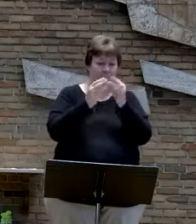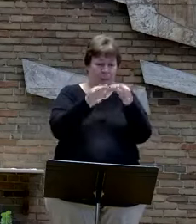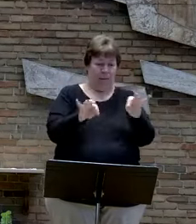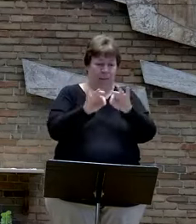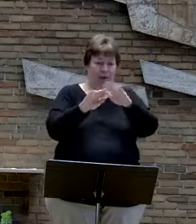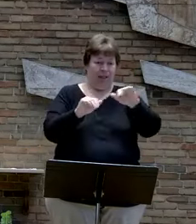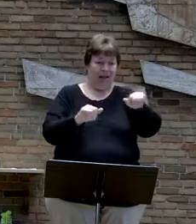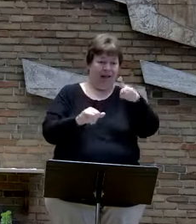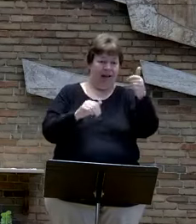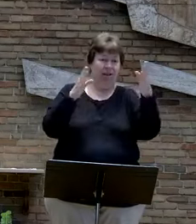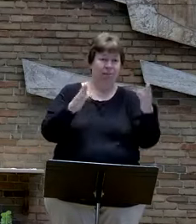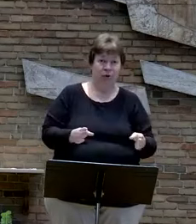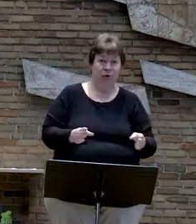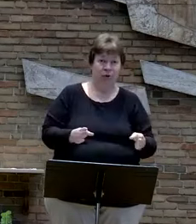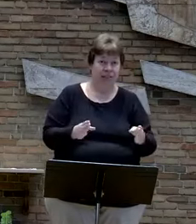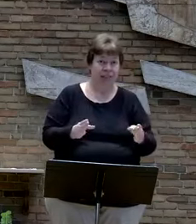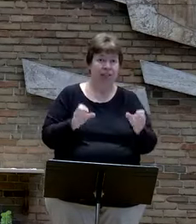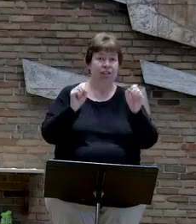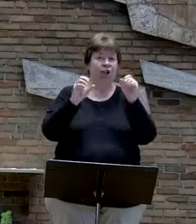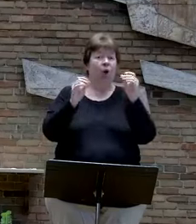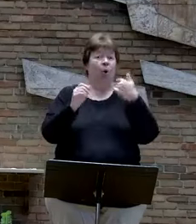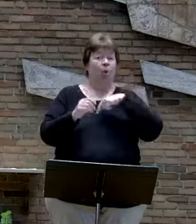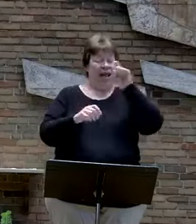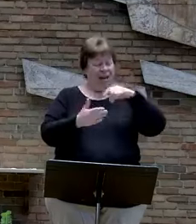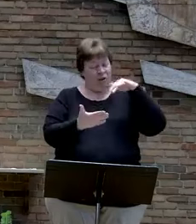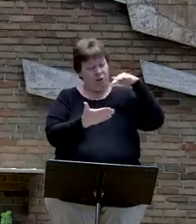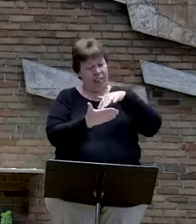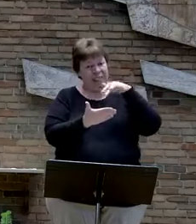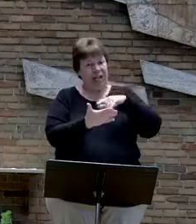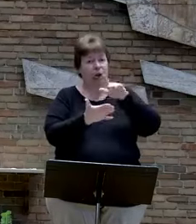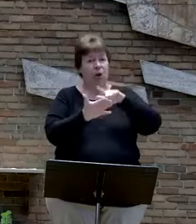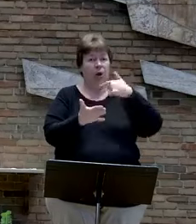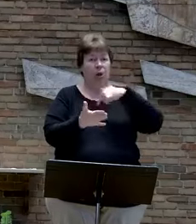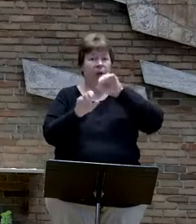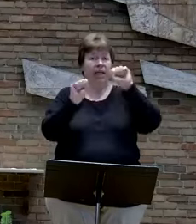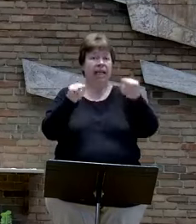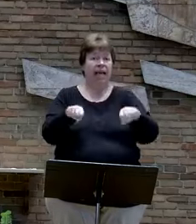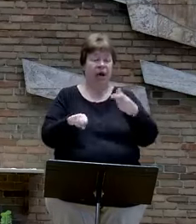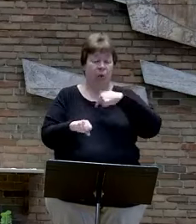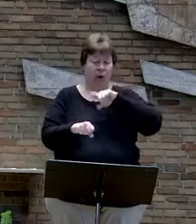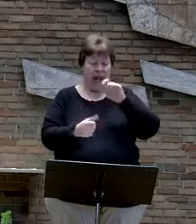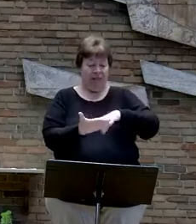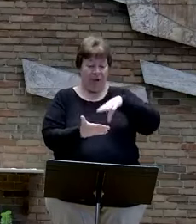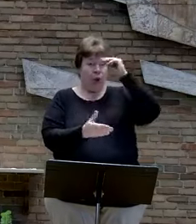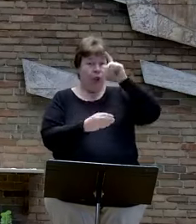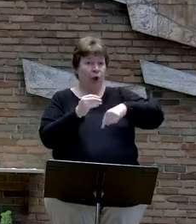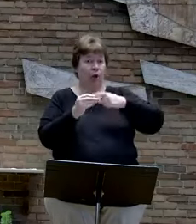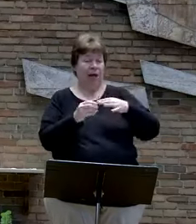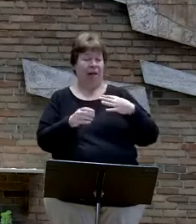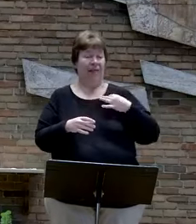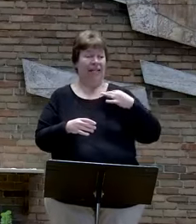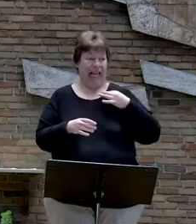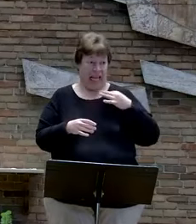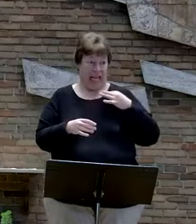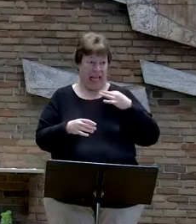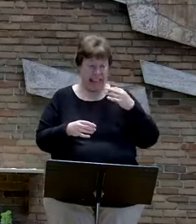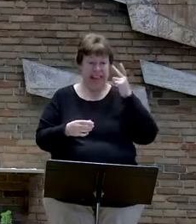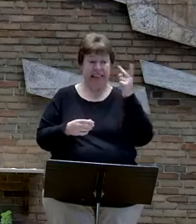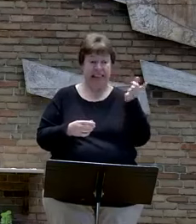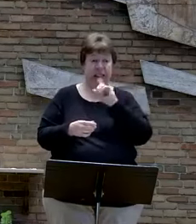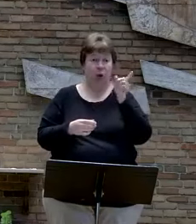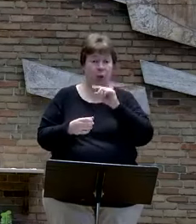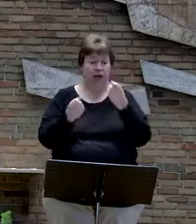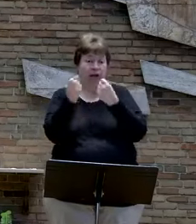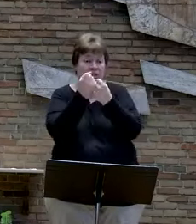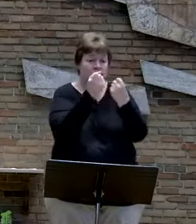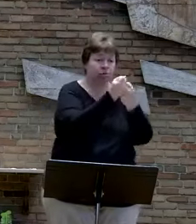another. Therefore, we have to study what we can. We have to learn about the candidates, seeing where they stand on